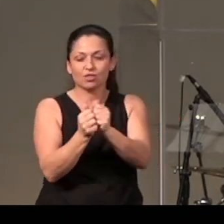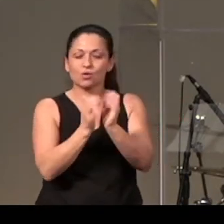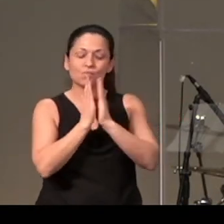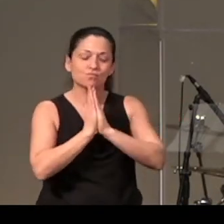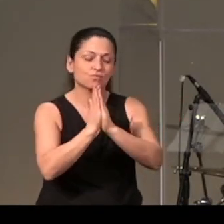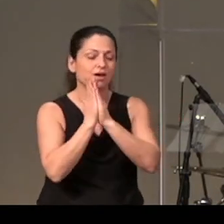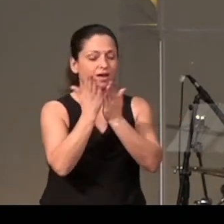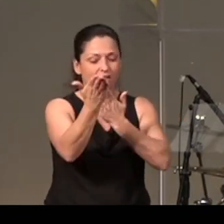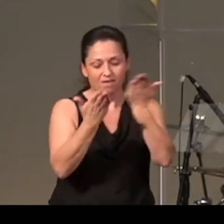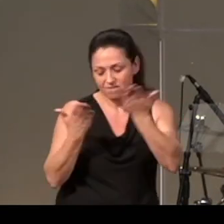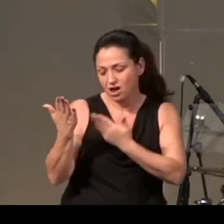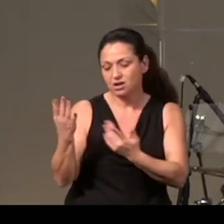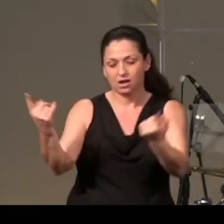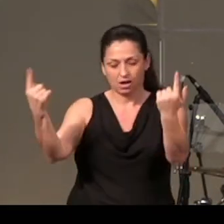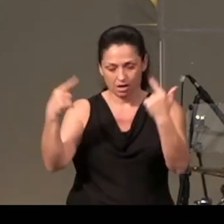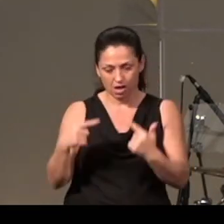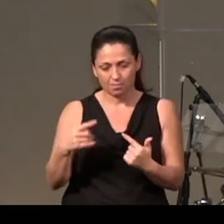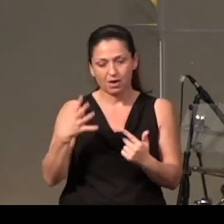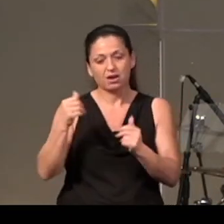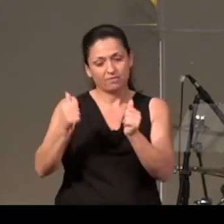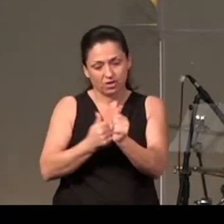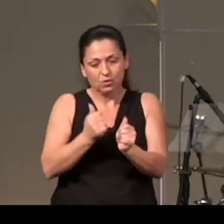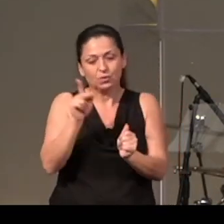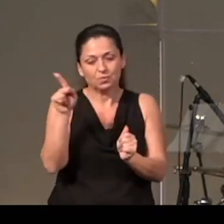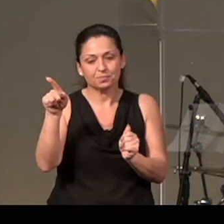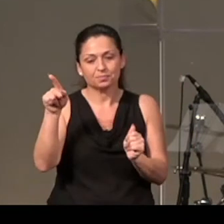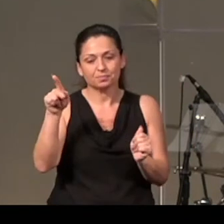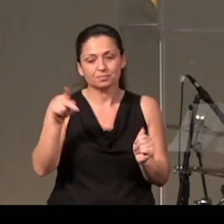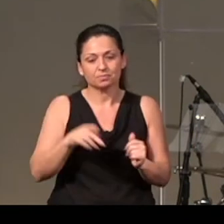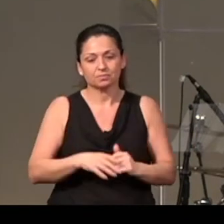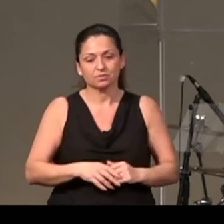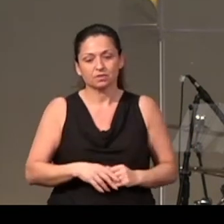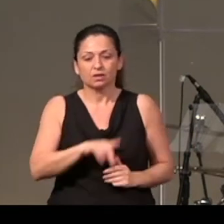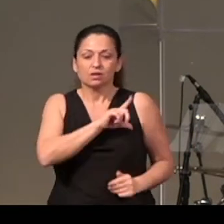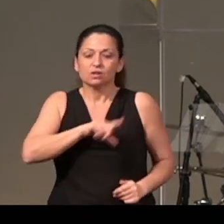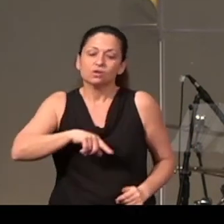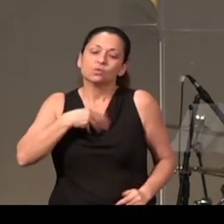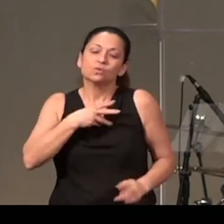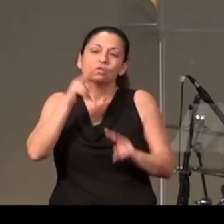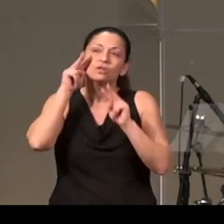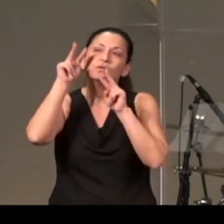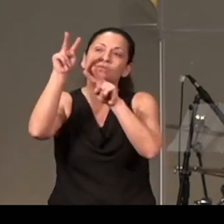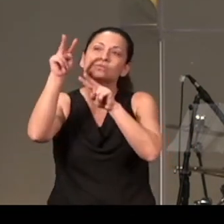invite, and we come, and we follow up. Lord, we're looking